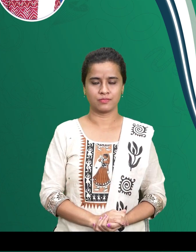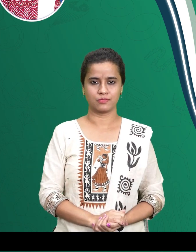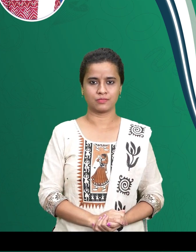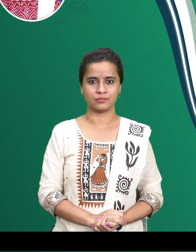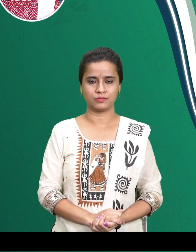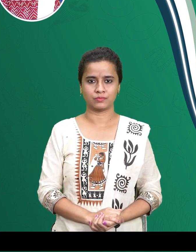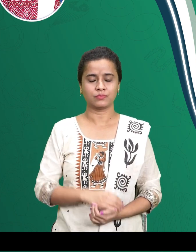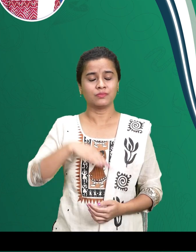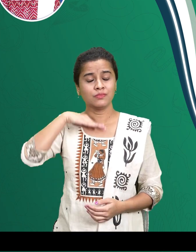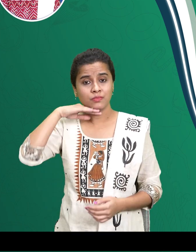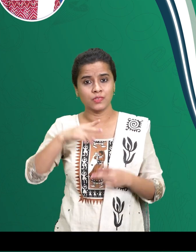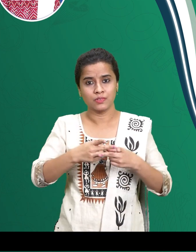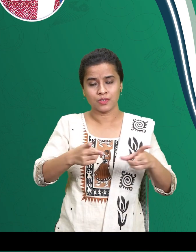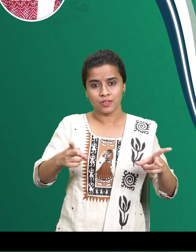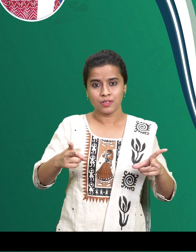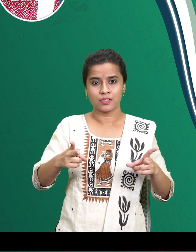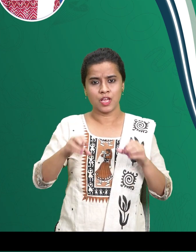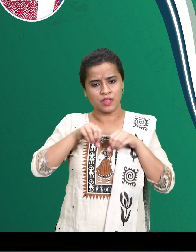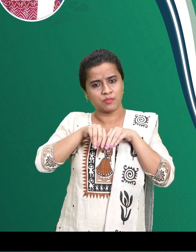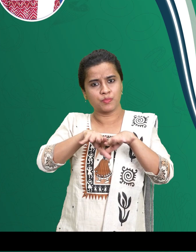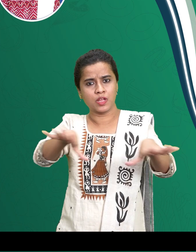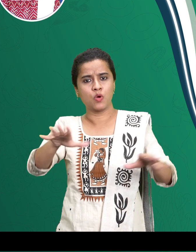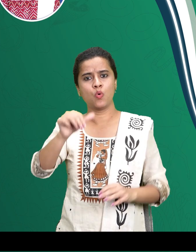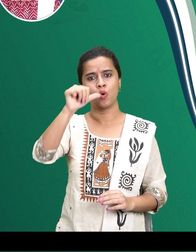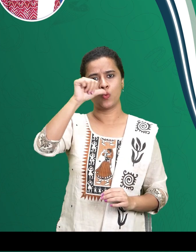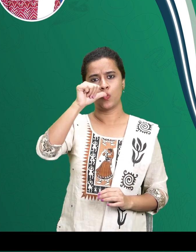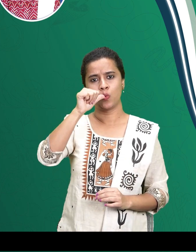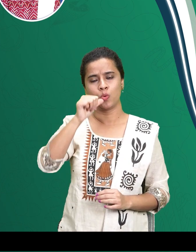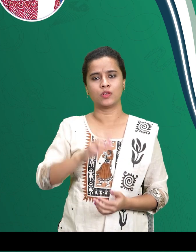Diseases Can Also Be Spread Through Water